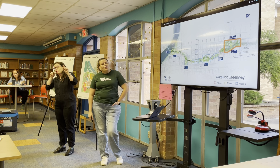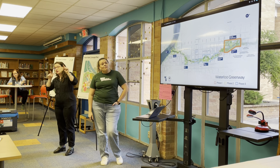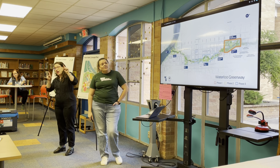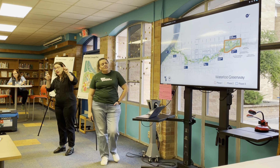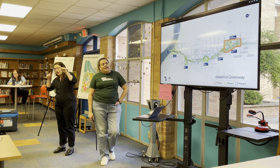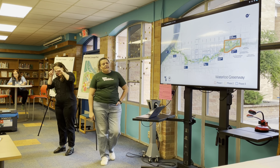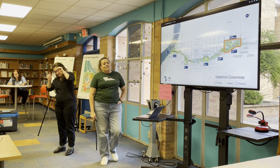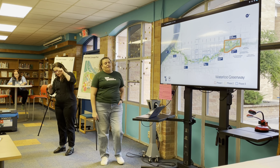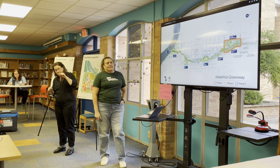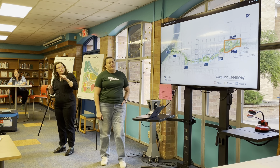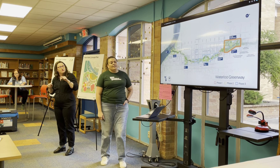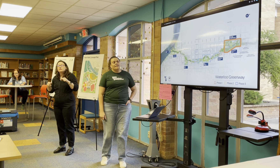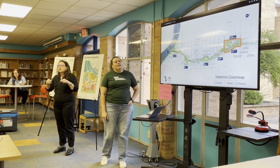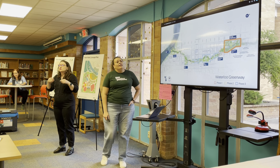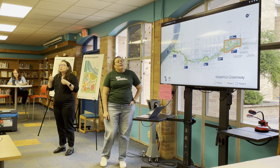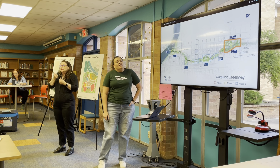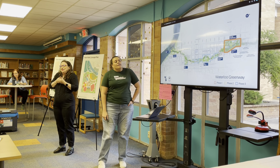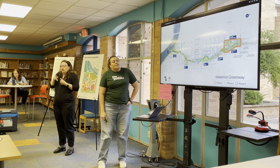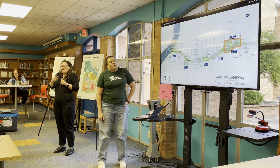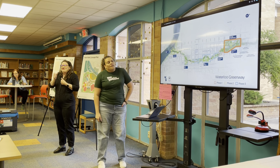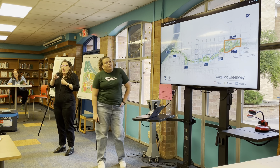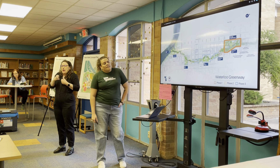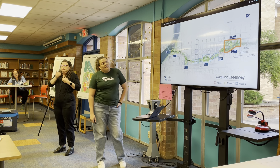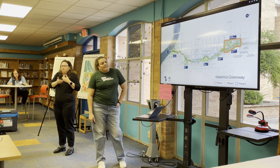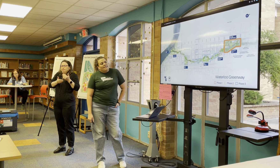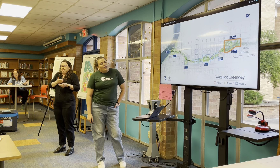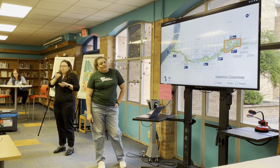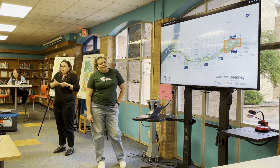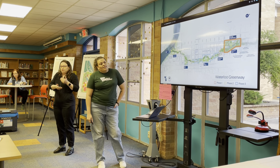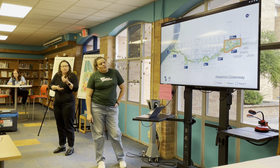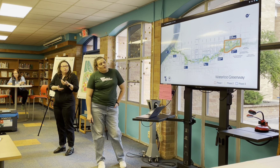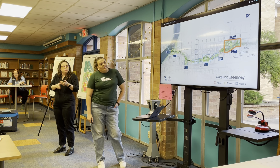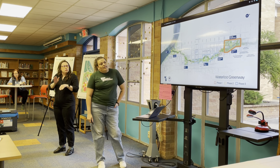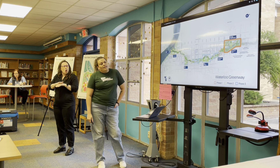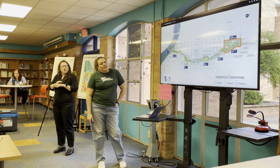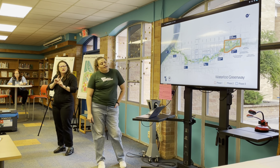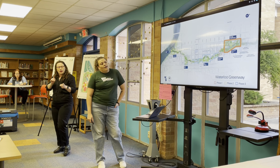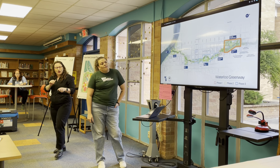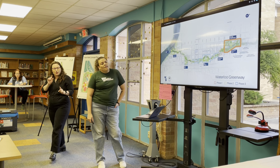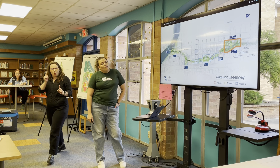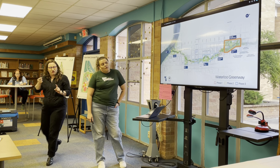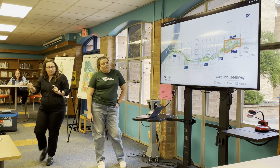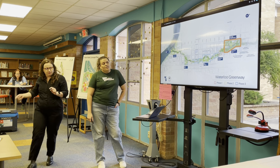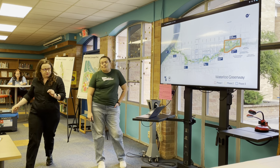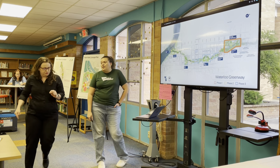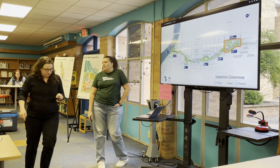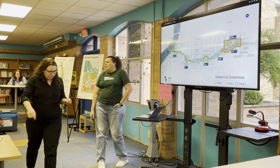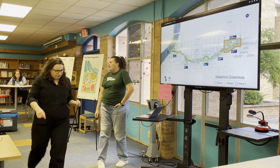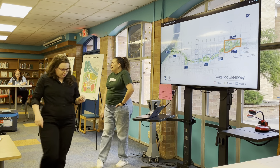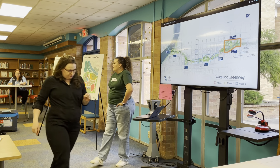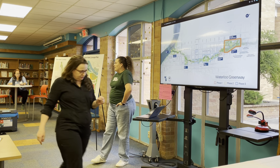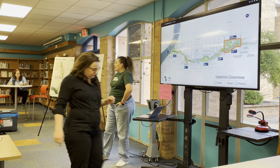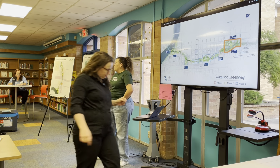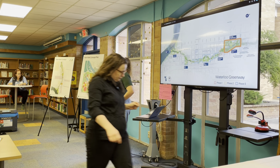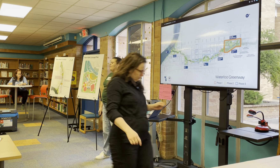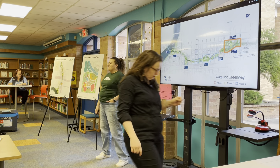We're accomplishing that in phases. So what you see on the side of the screen in orange is Waterloo